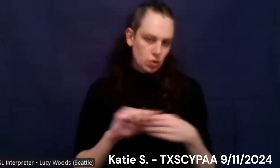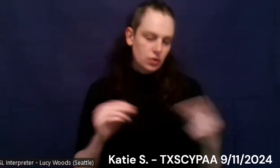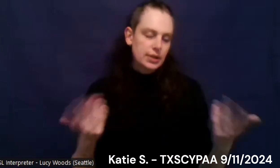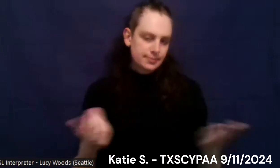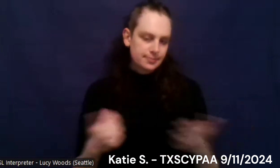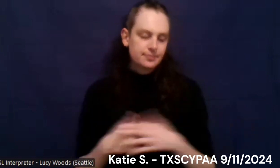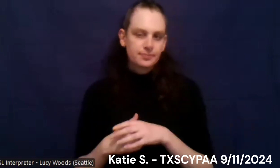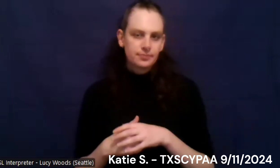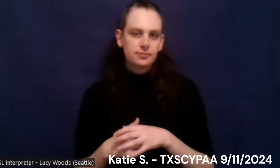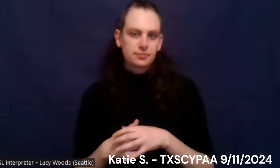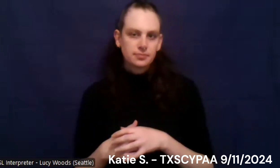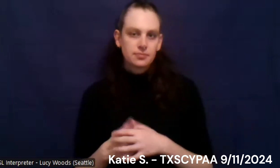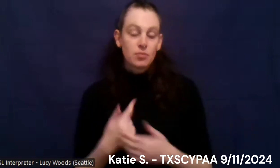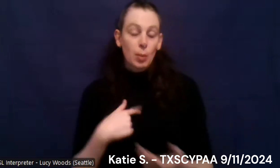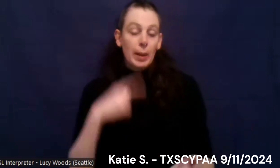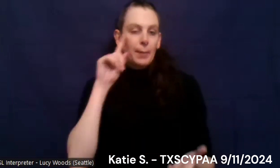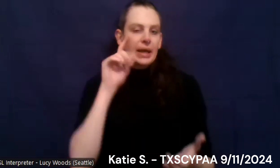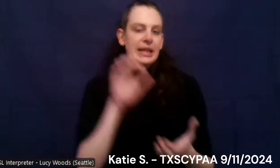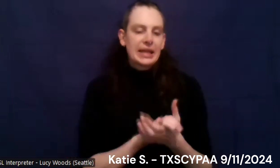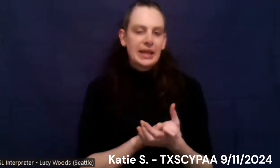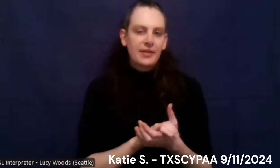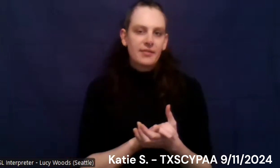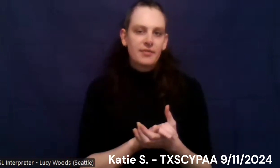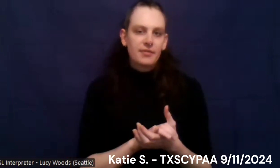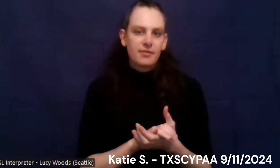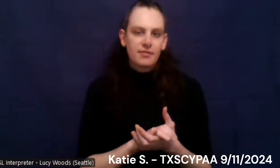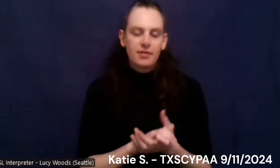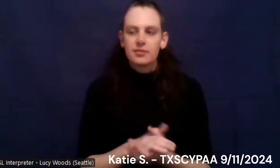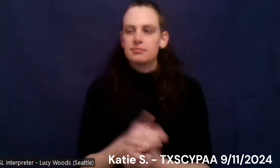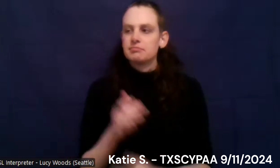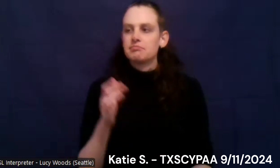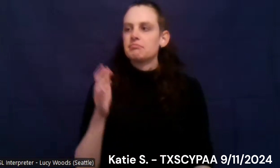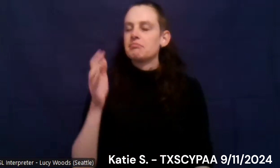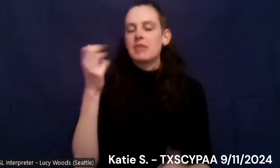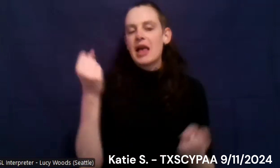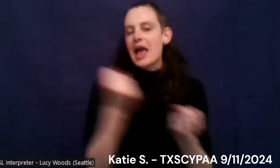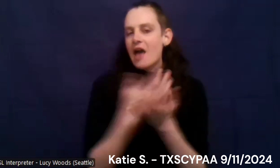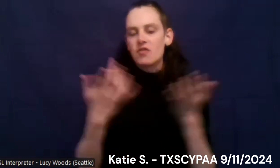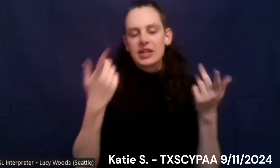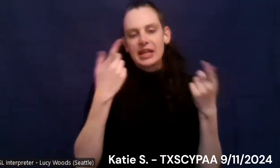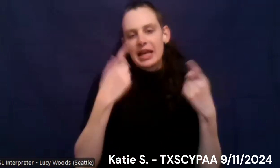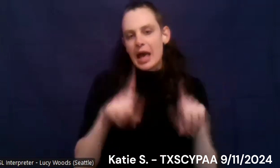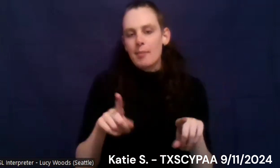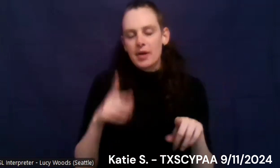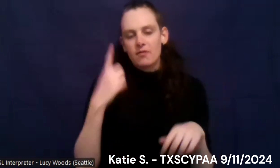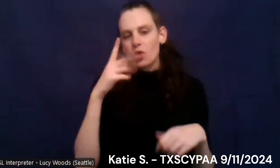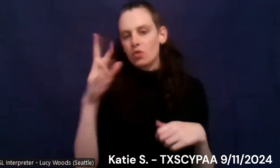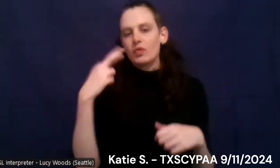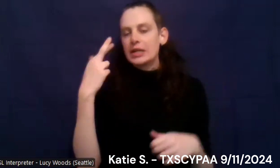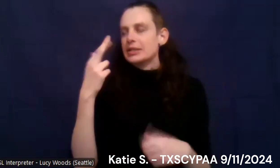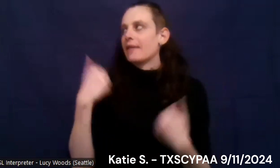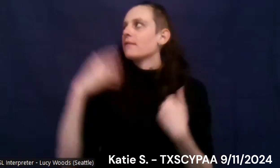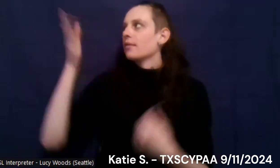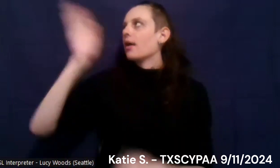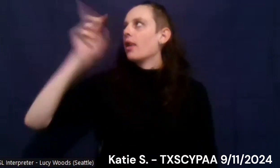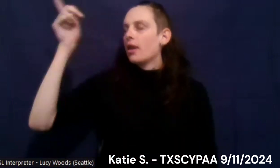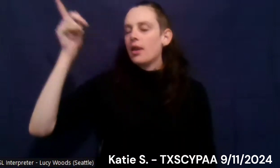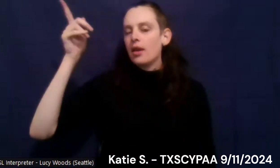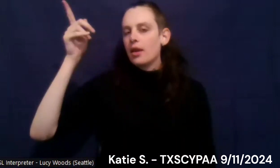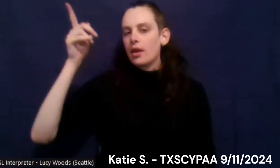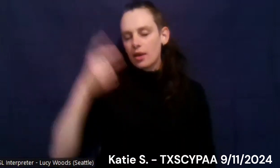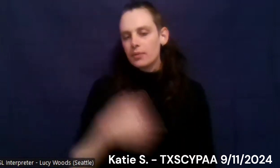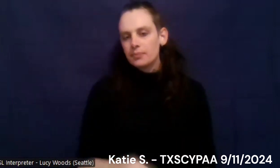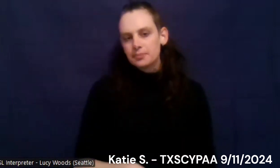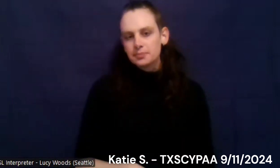I am of the belief that nothing happens in God's world by mistake, only because of this program. So within those